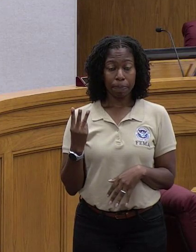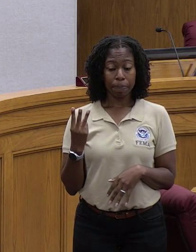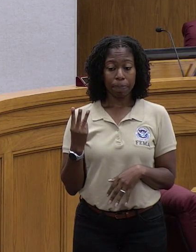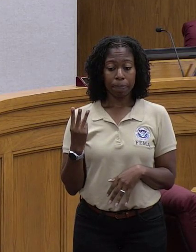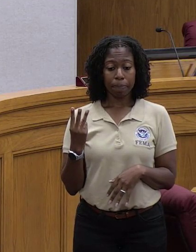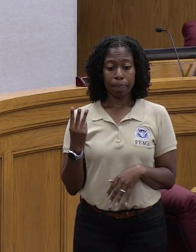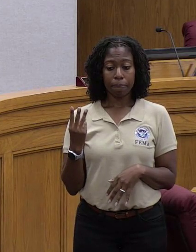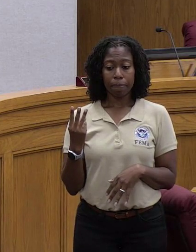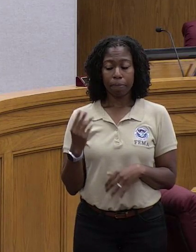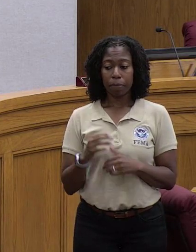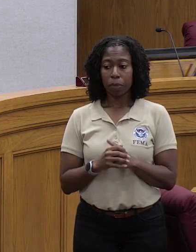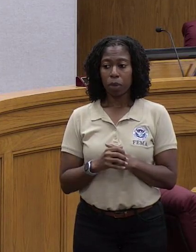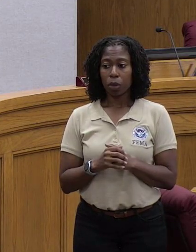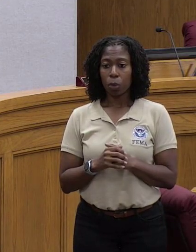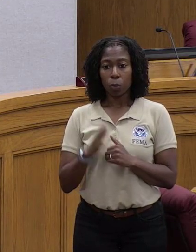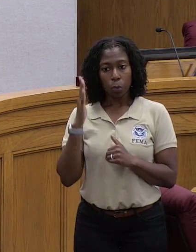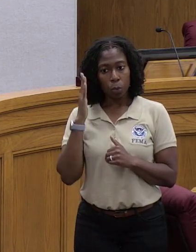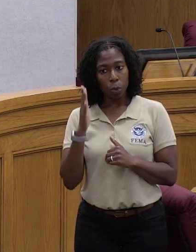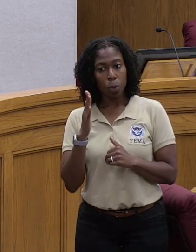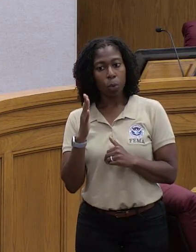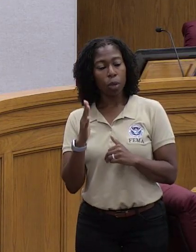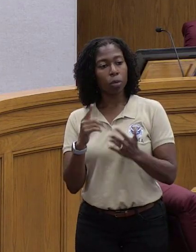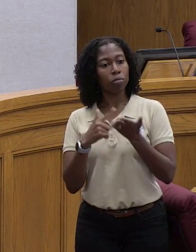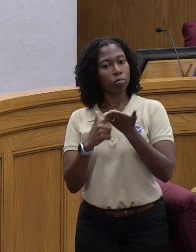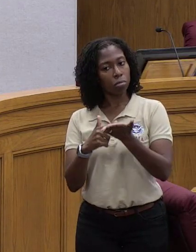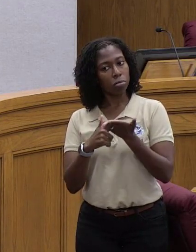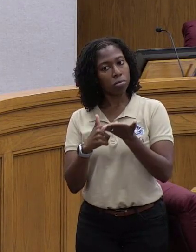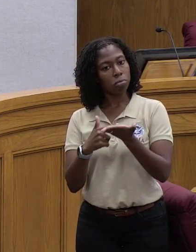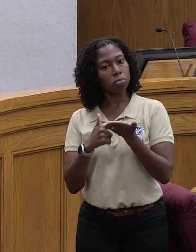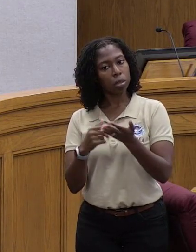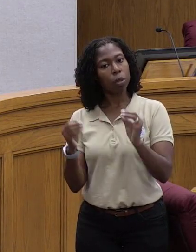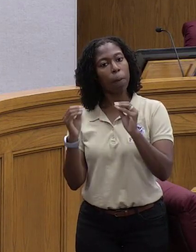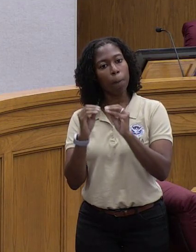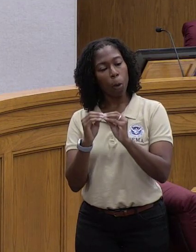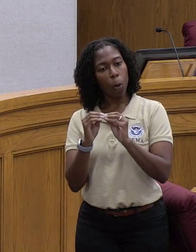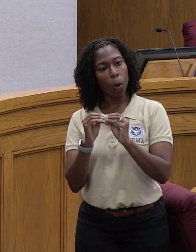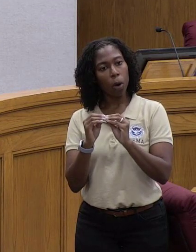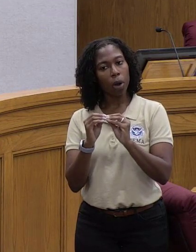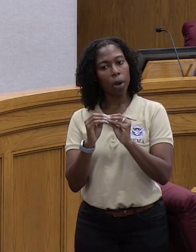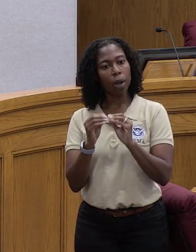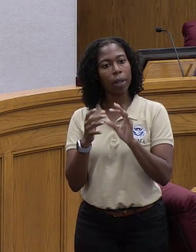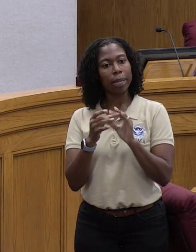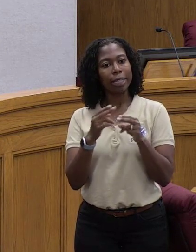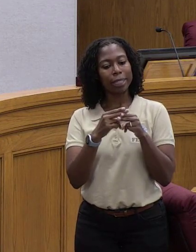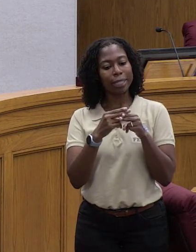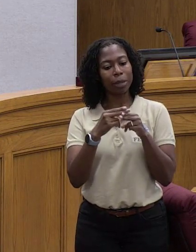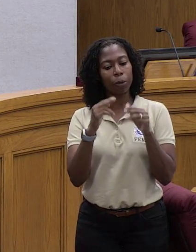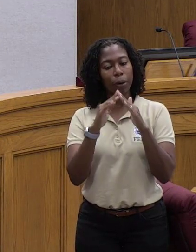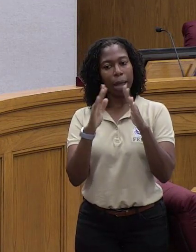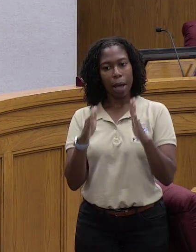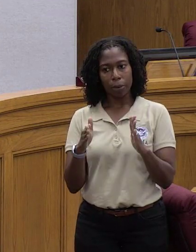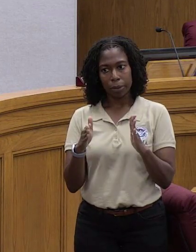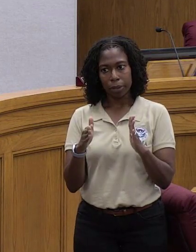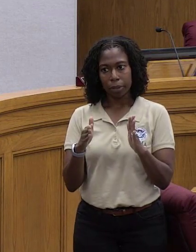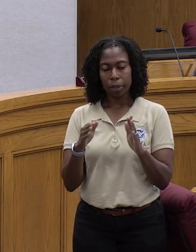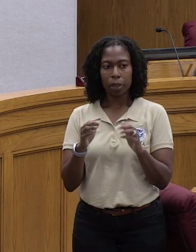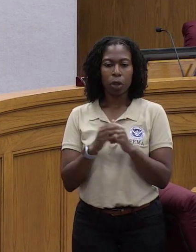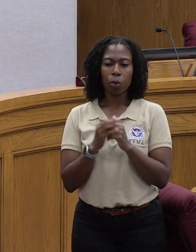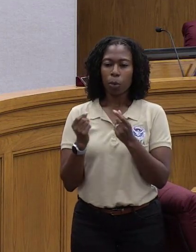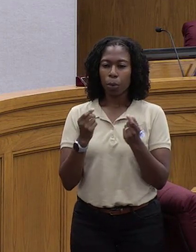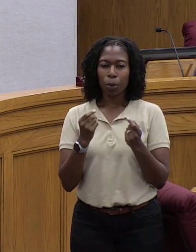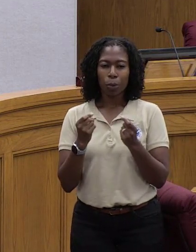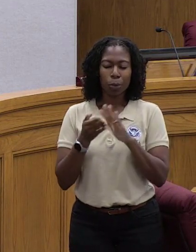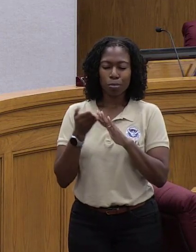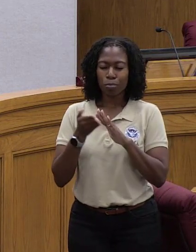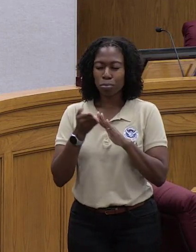we plan to say a little bit more about how this temporary housing plan is going to be rolled out. Just